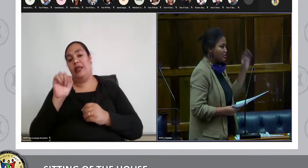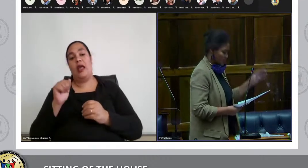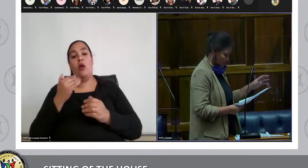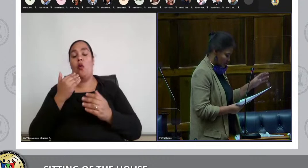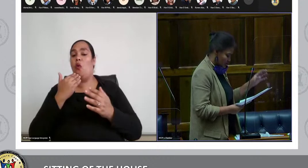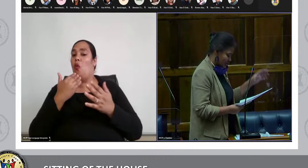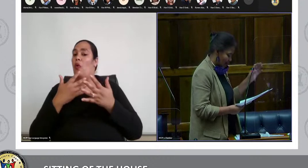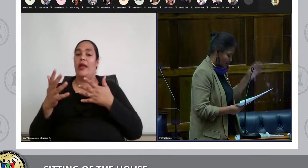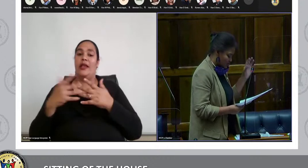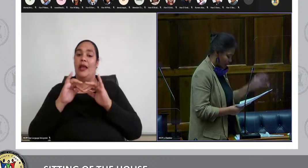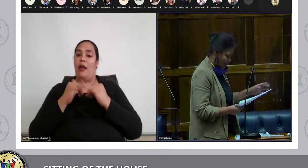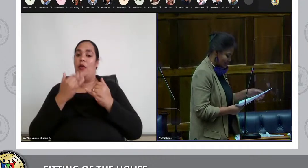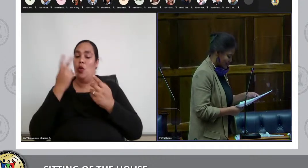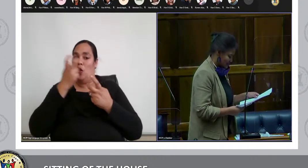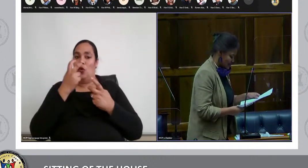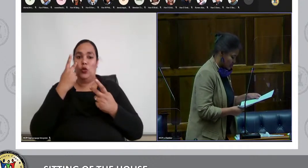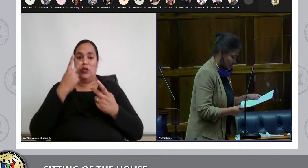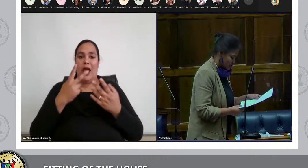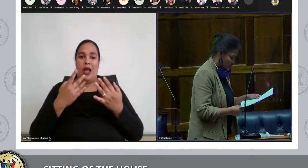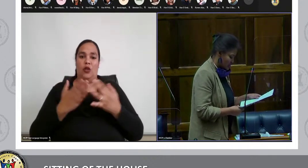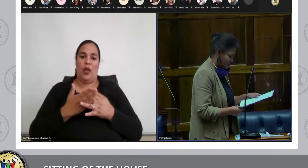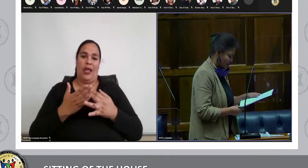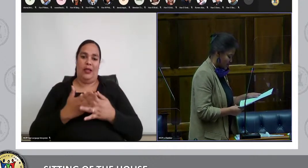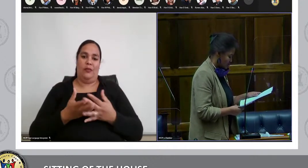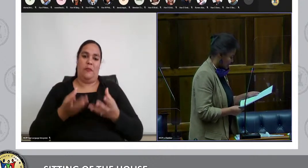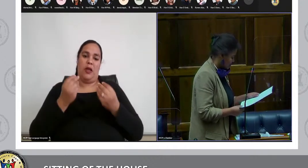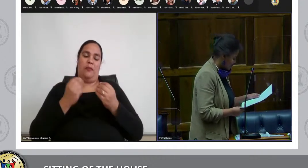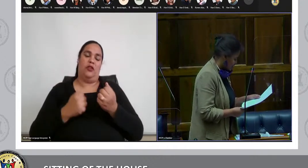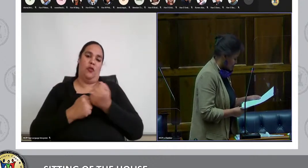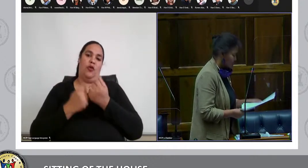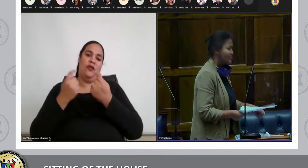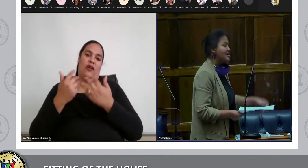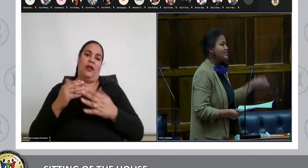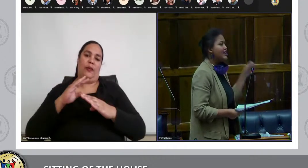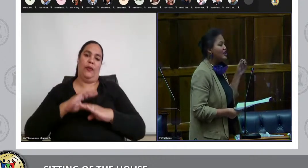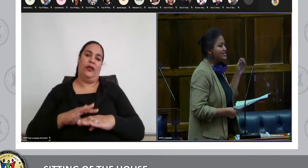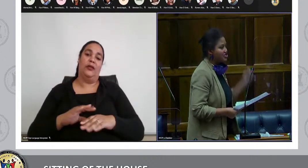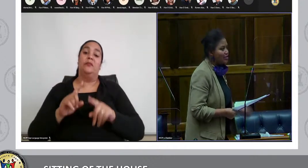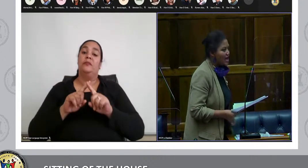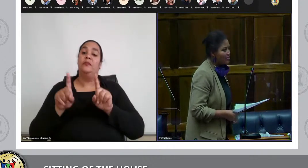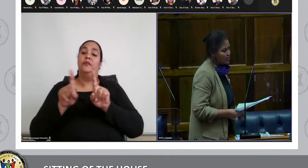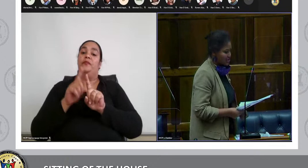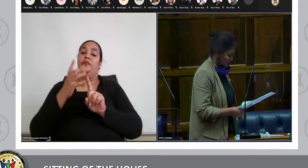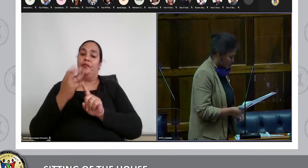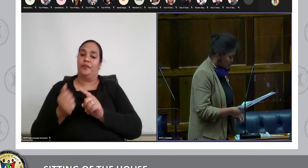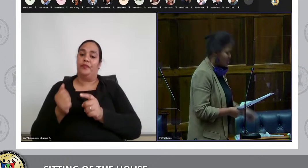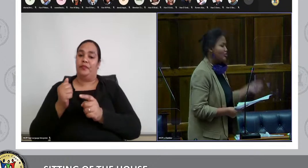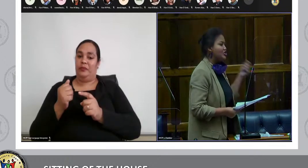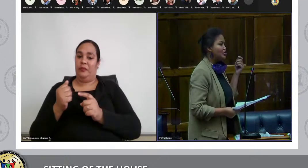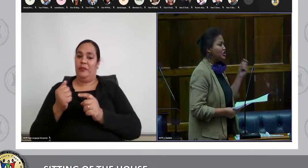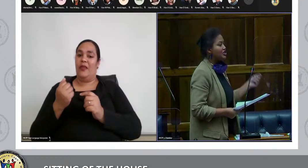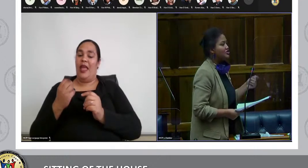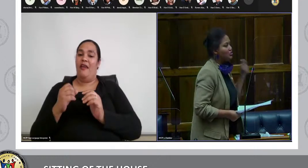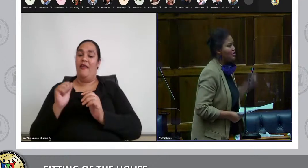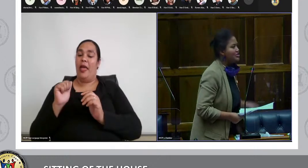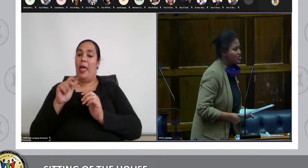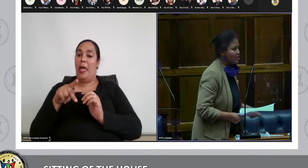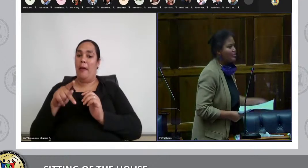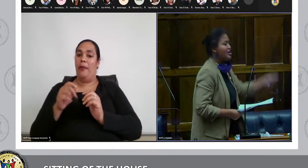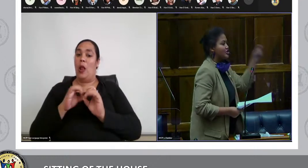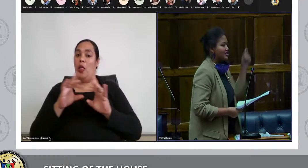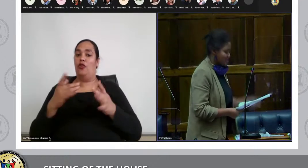looking in order to see how to access these respective financial relief packages. There was a Jump app that was launched, which you can